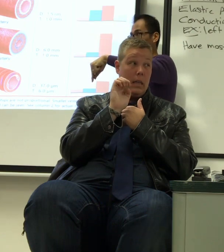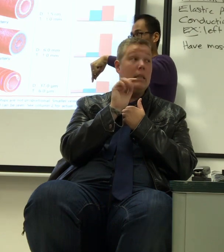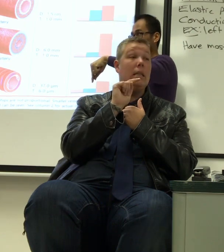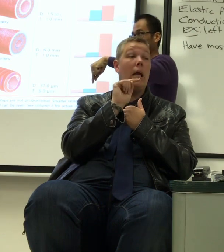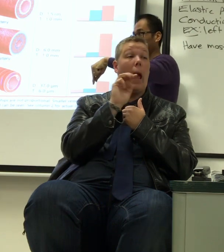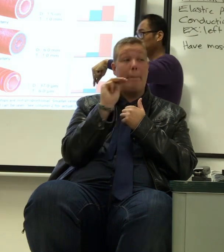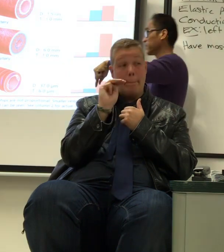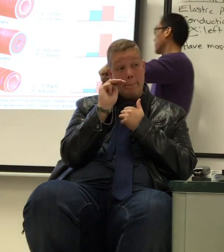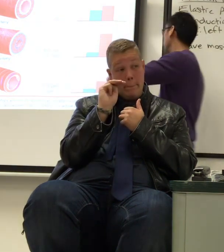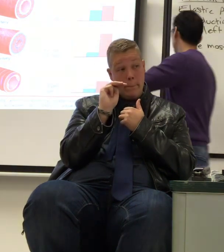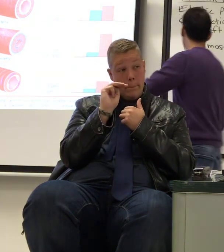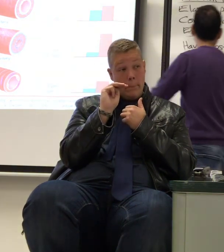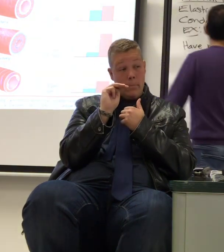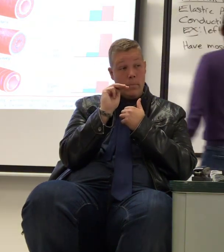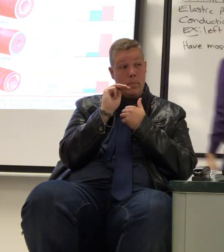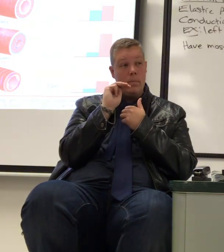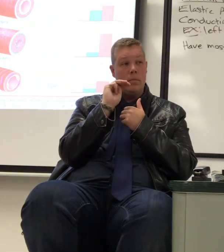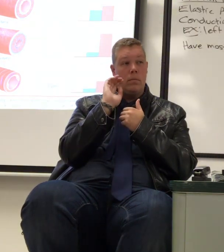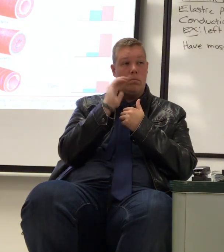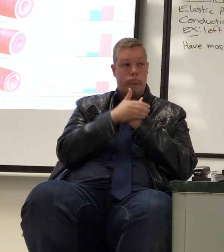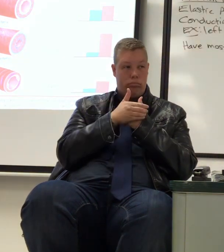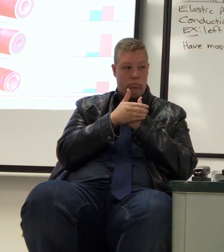M.